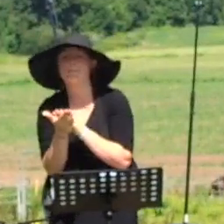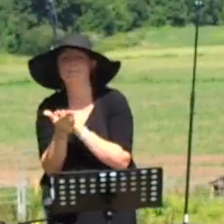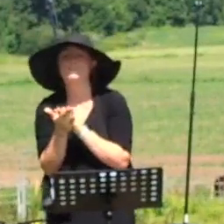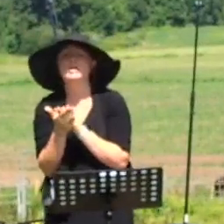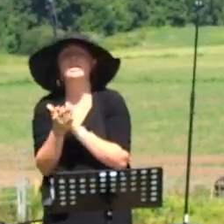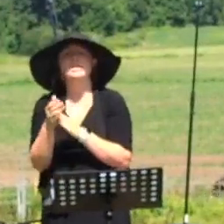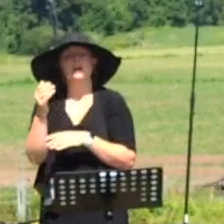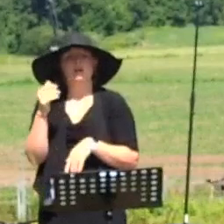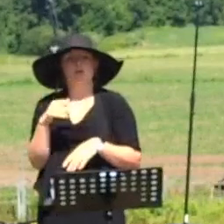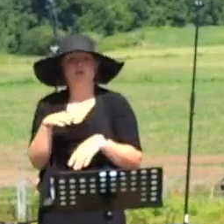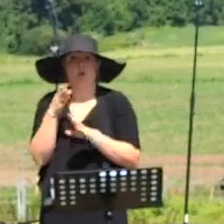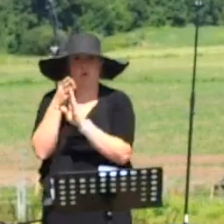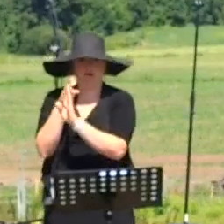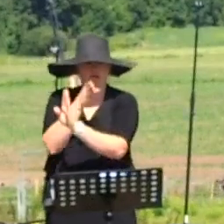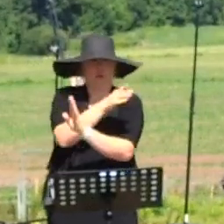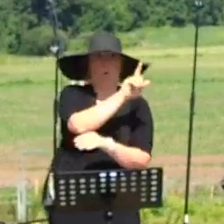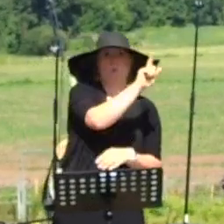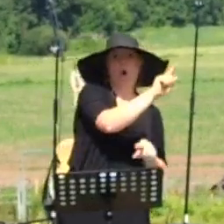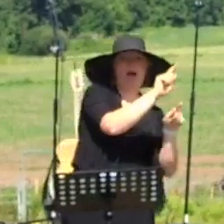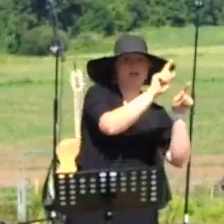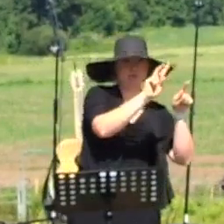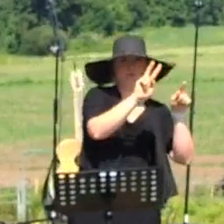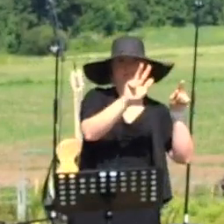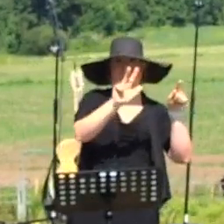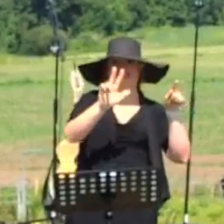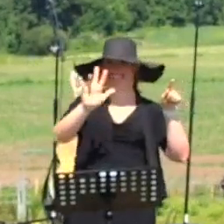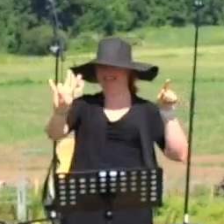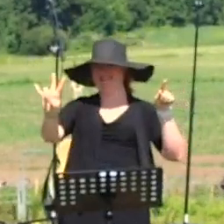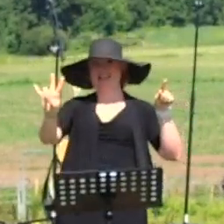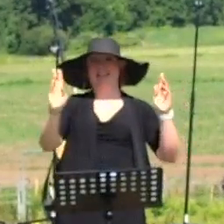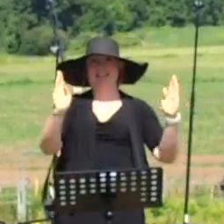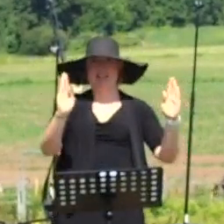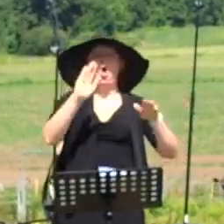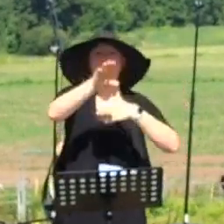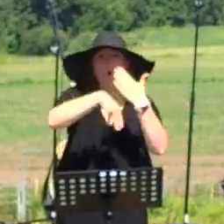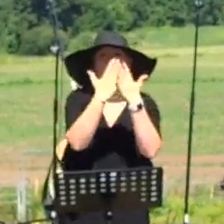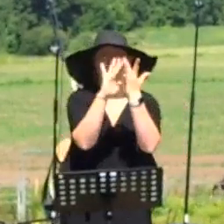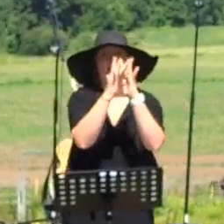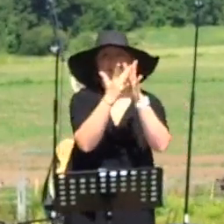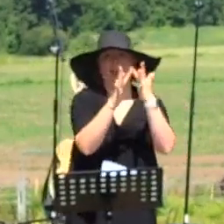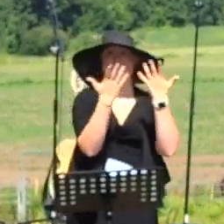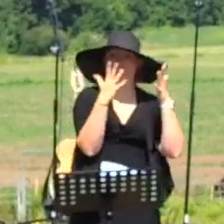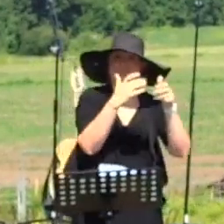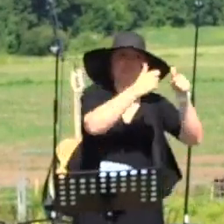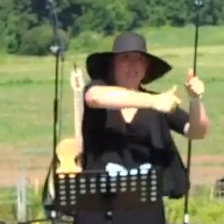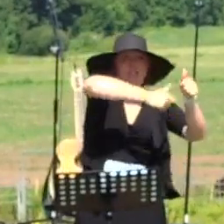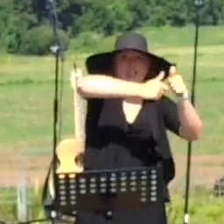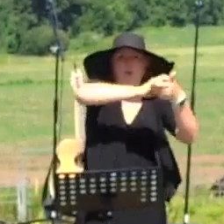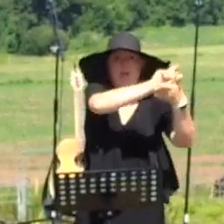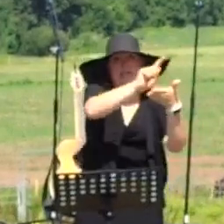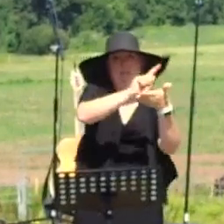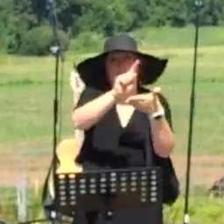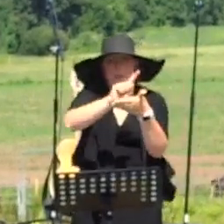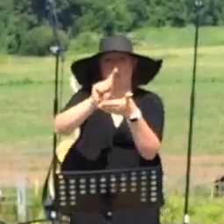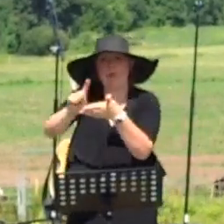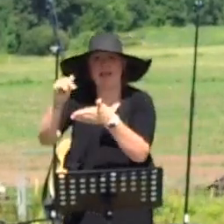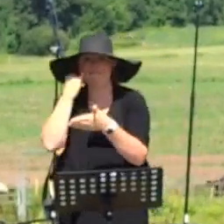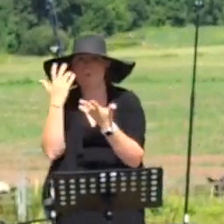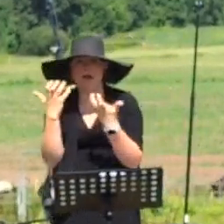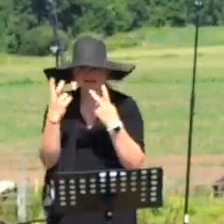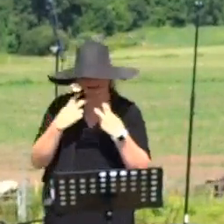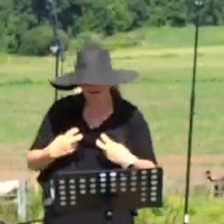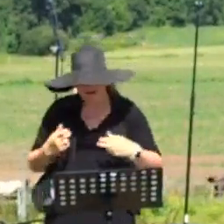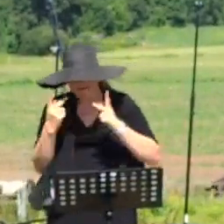types, are all online. You can feel free to go and check those out if you want to catch up on that or figure out perhaps what